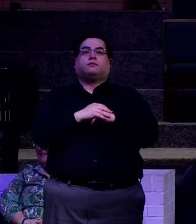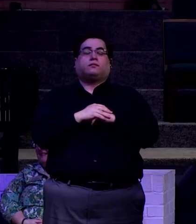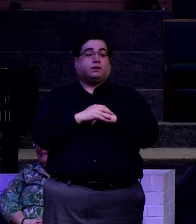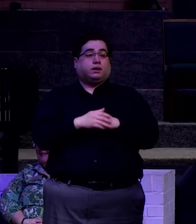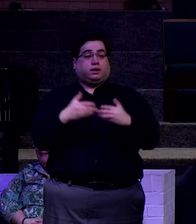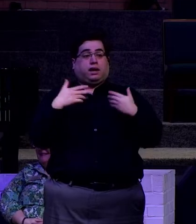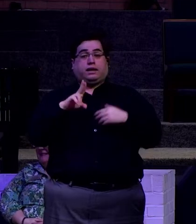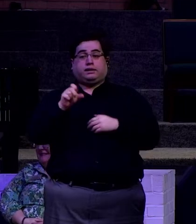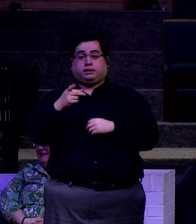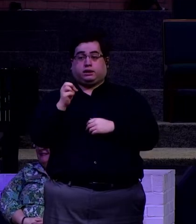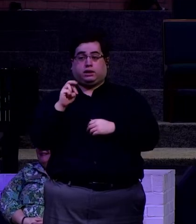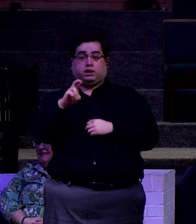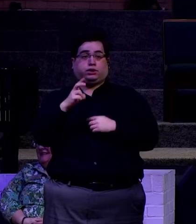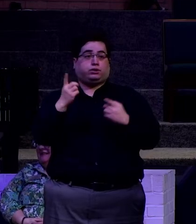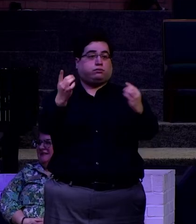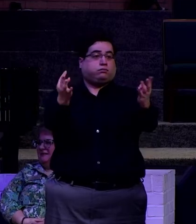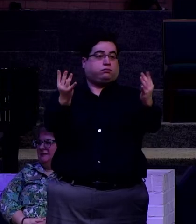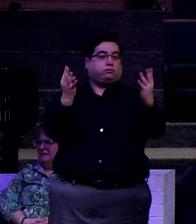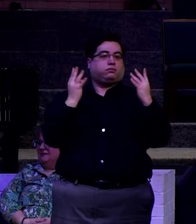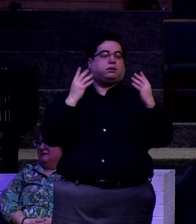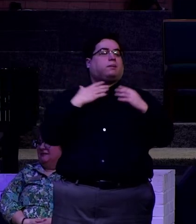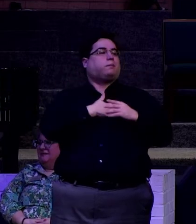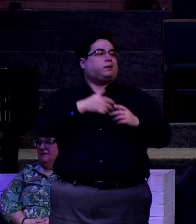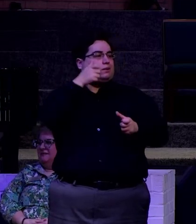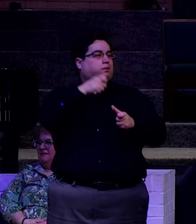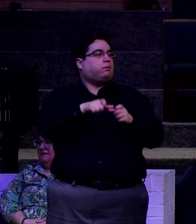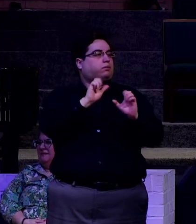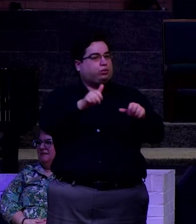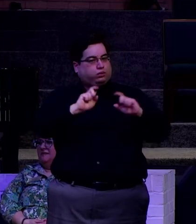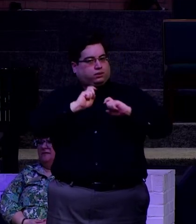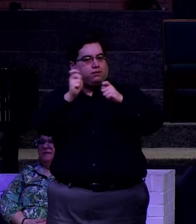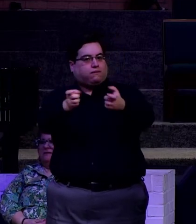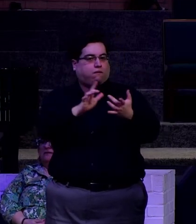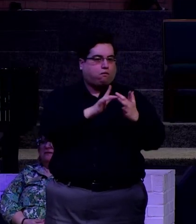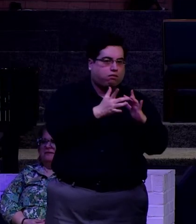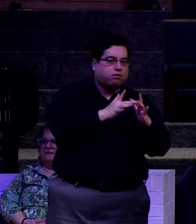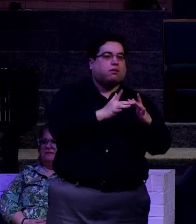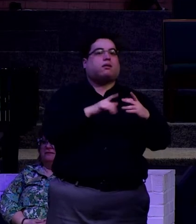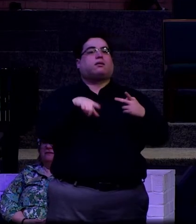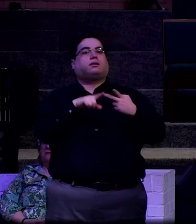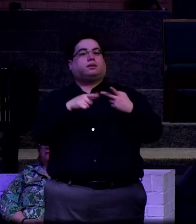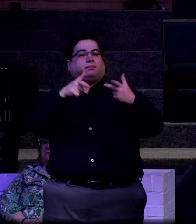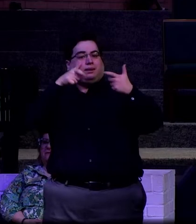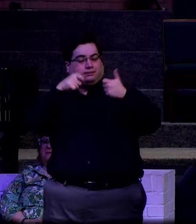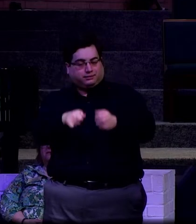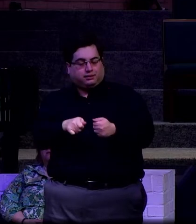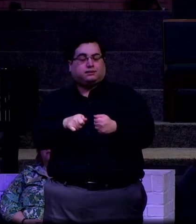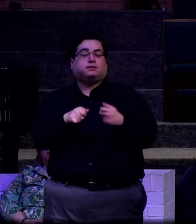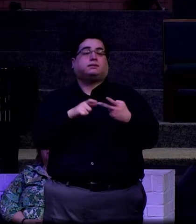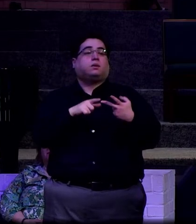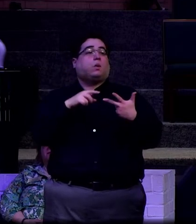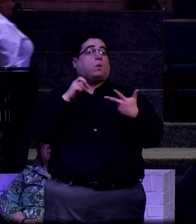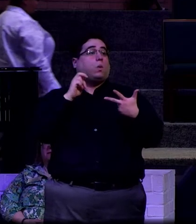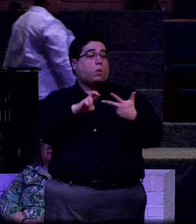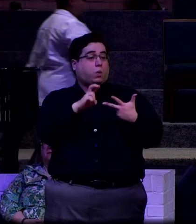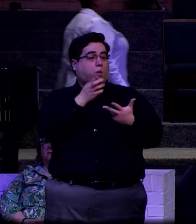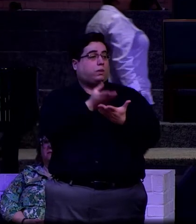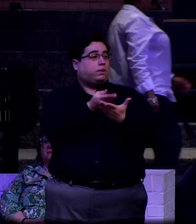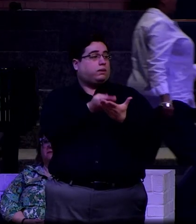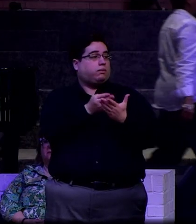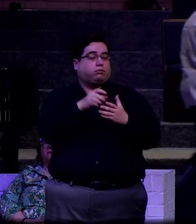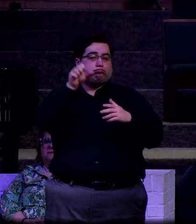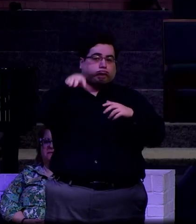As the ushers come forward, please remember you can give online, by text, or by placing your